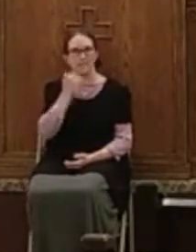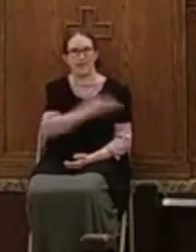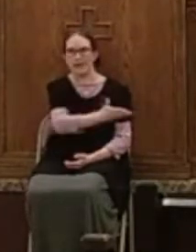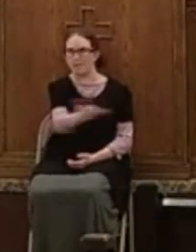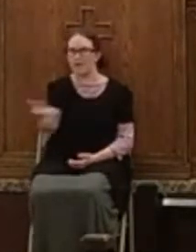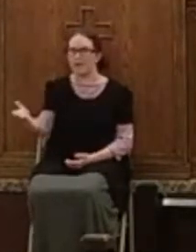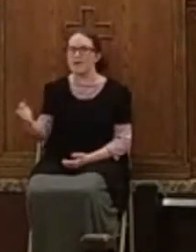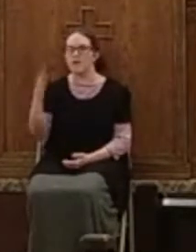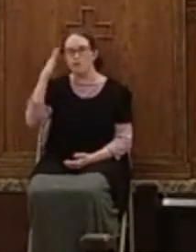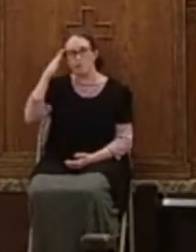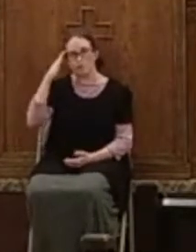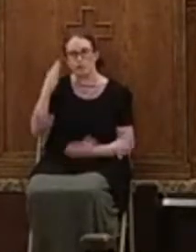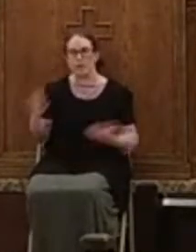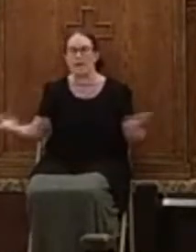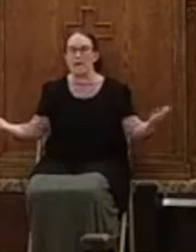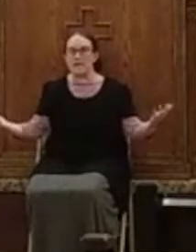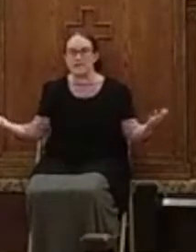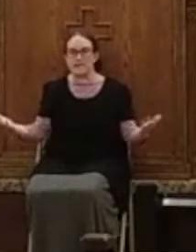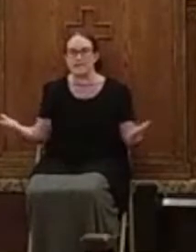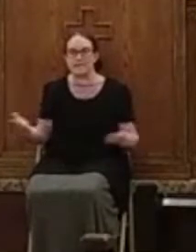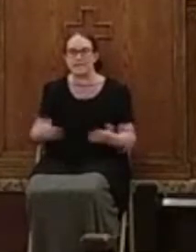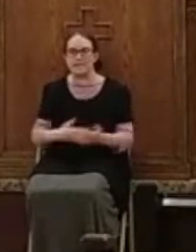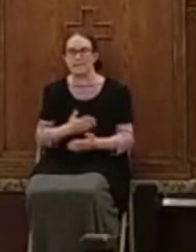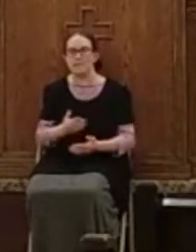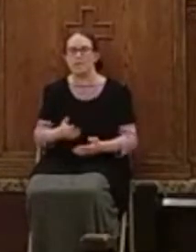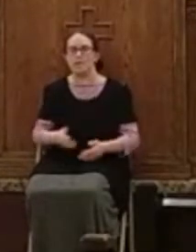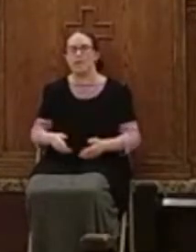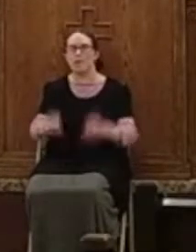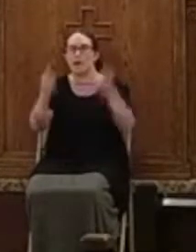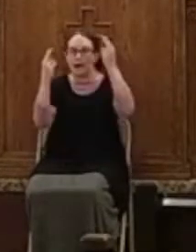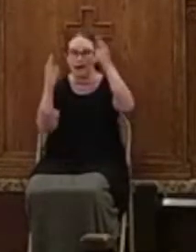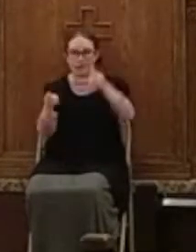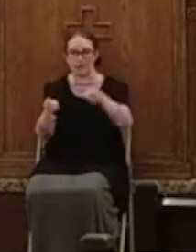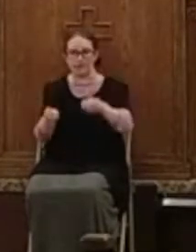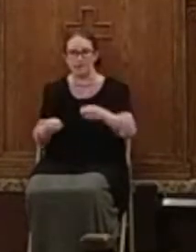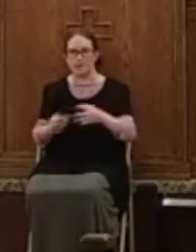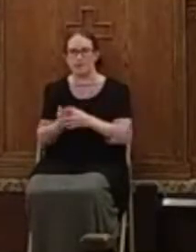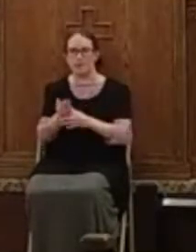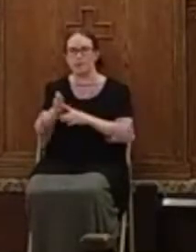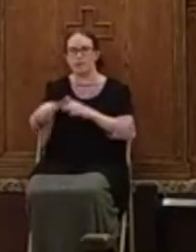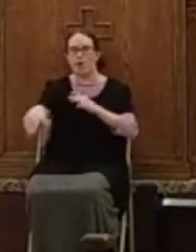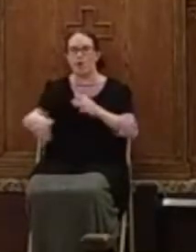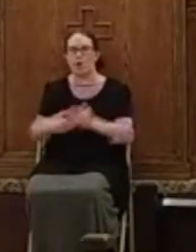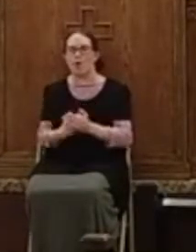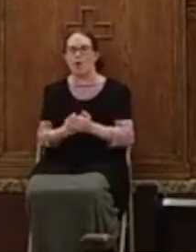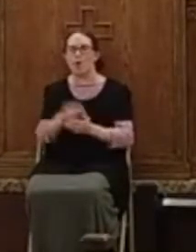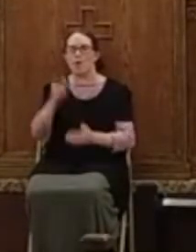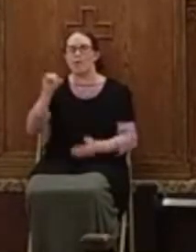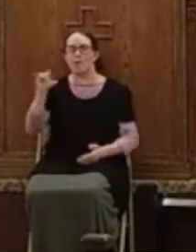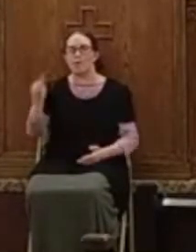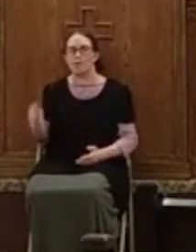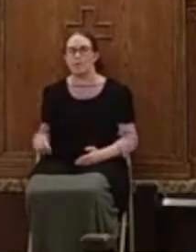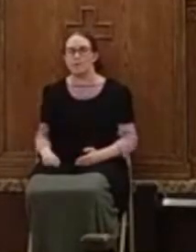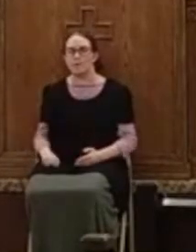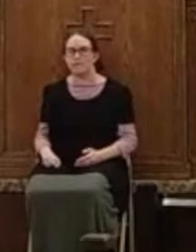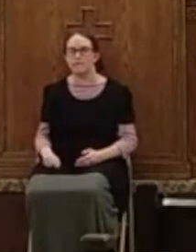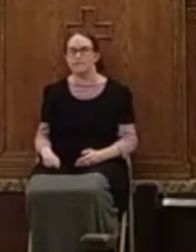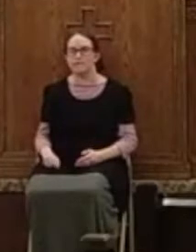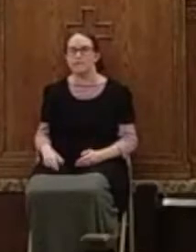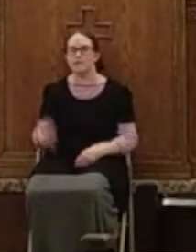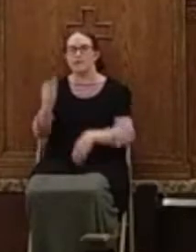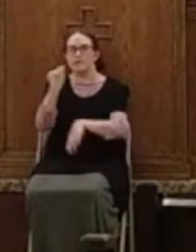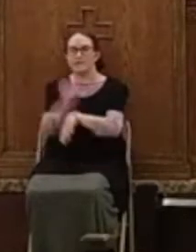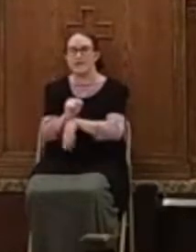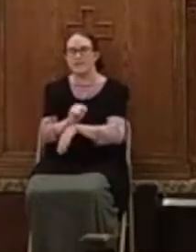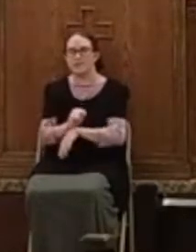Anybody that knew anything, amen, about what took place, amen, through all the wilderness, amen, Solomon's